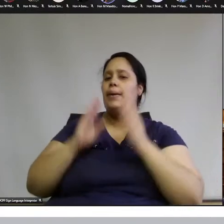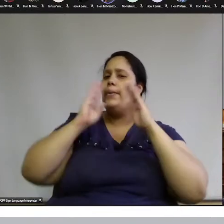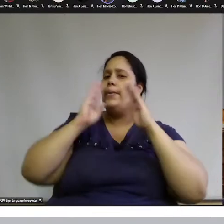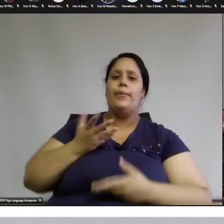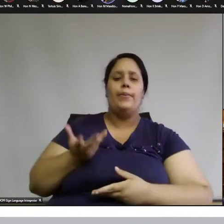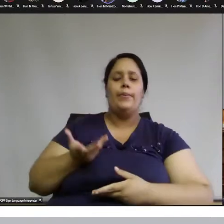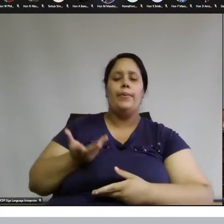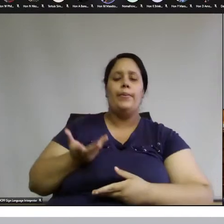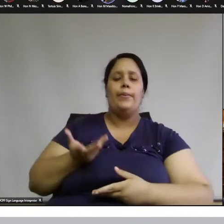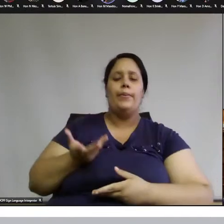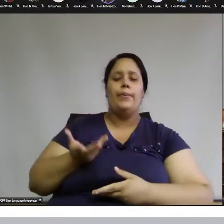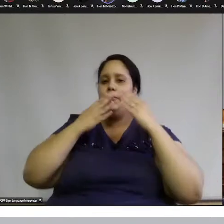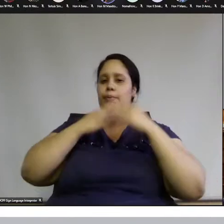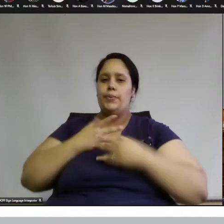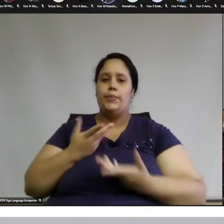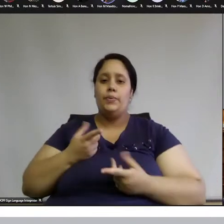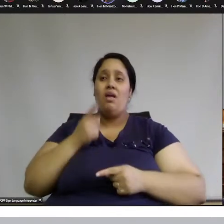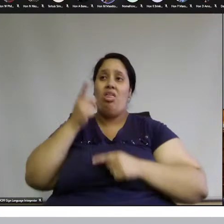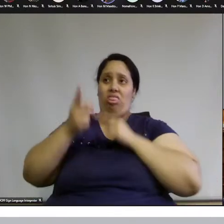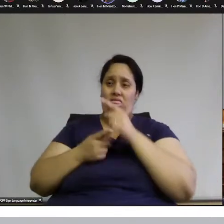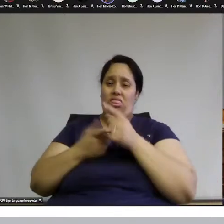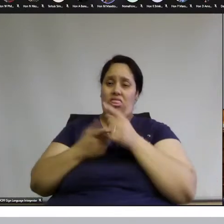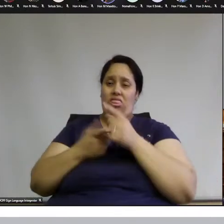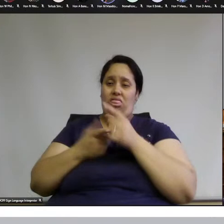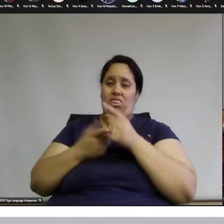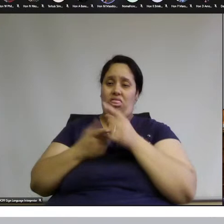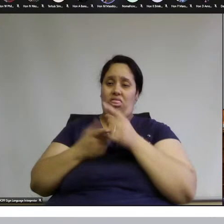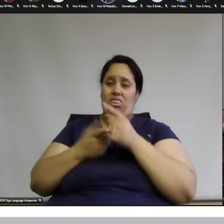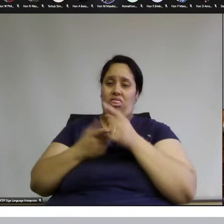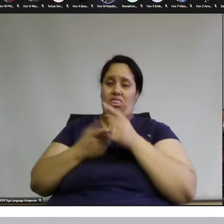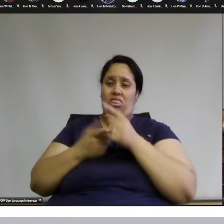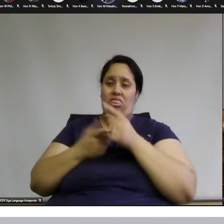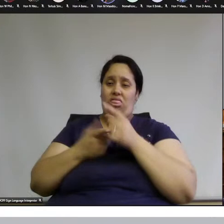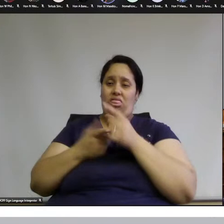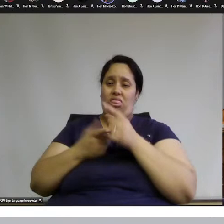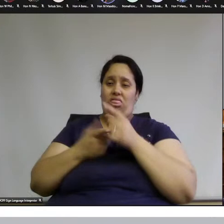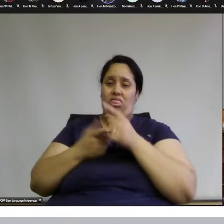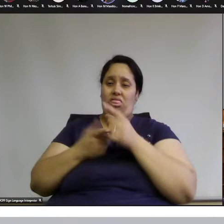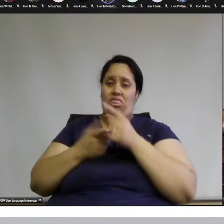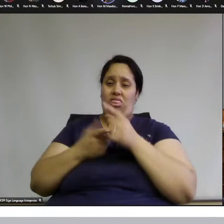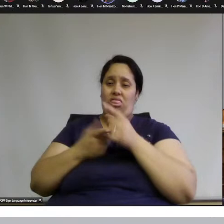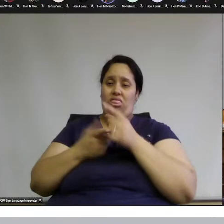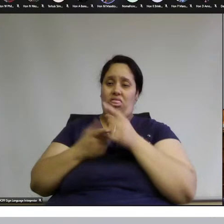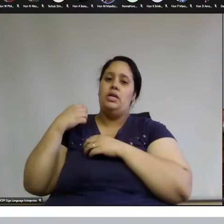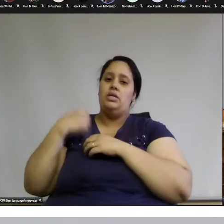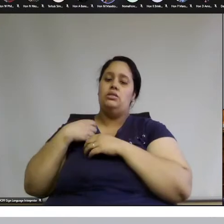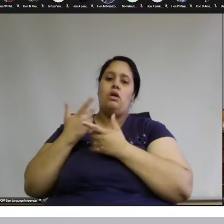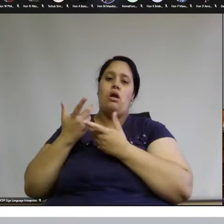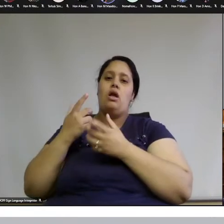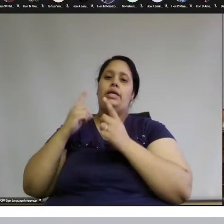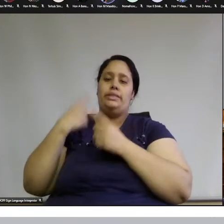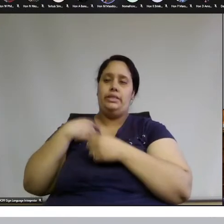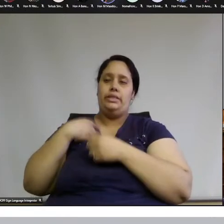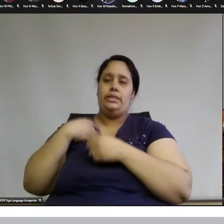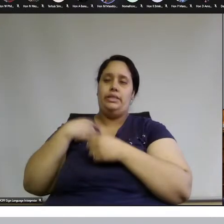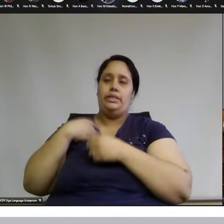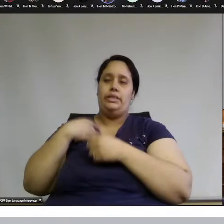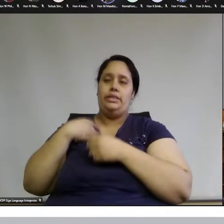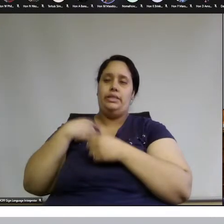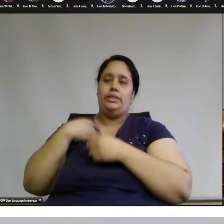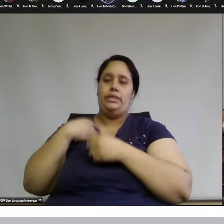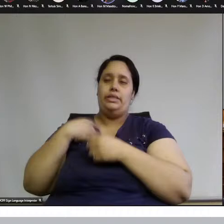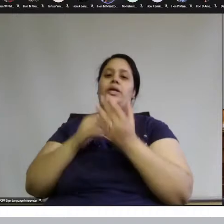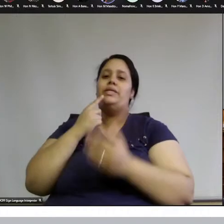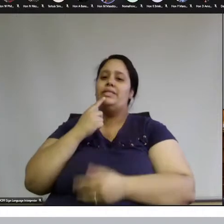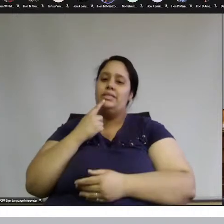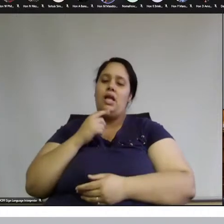infrastructure. Allegations have arisen that Minister Delila and her party promised land to community. The narrative suggests that they